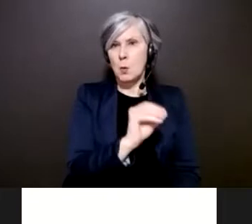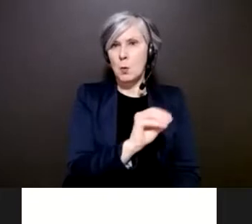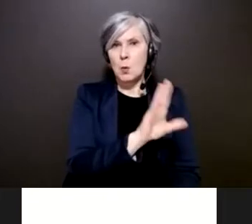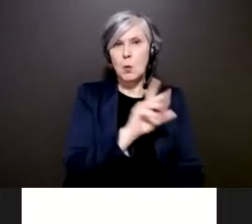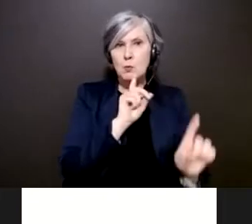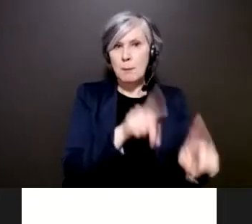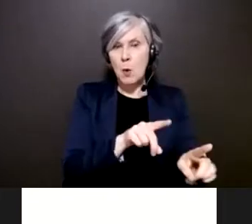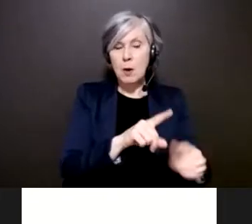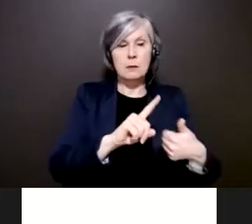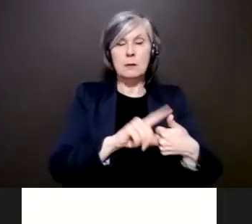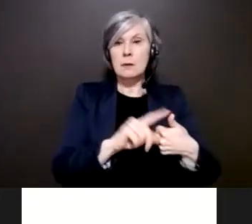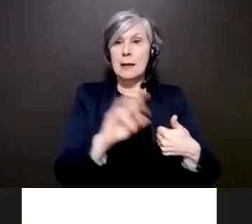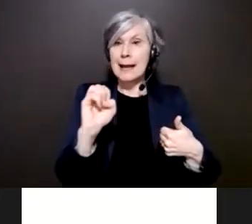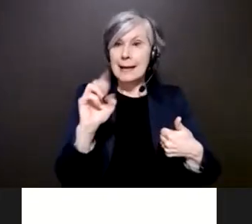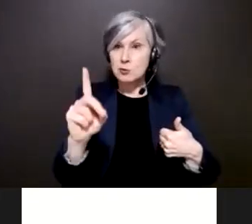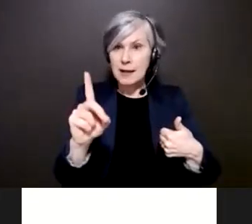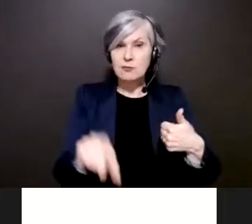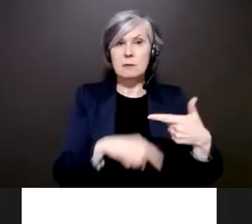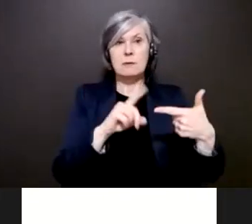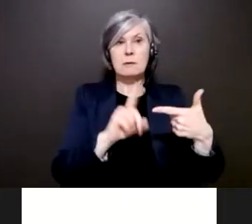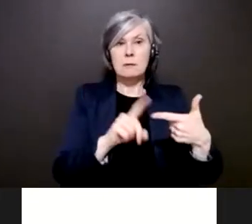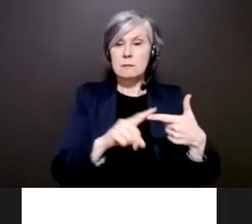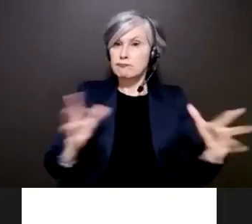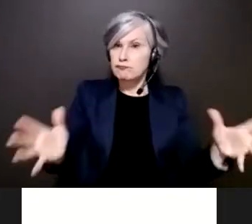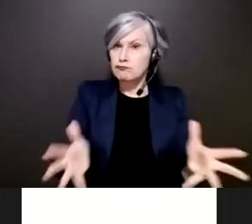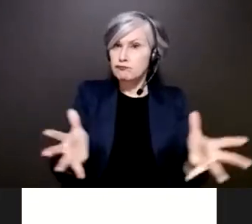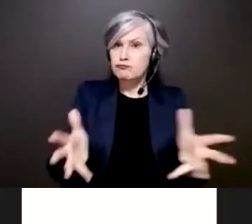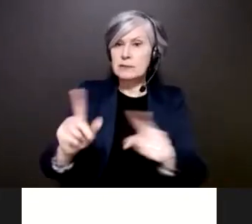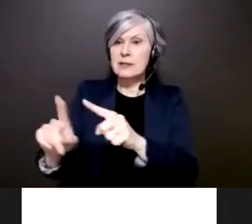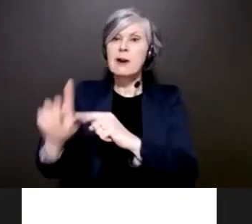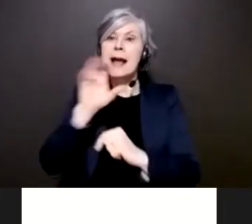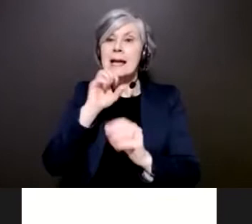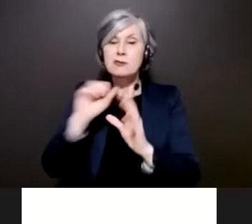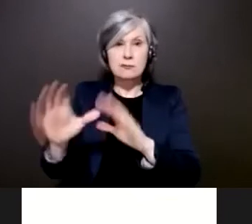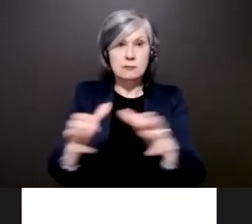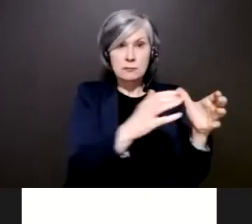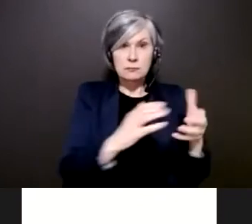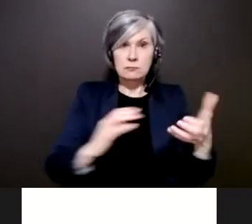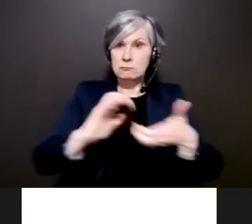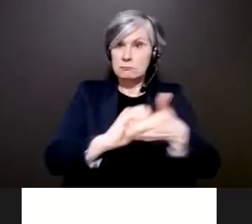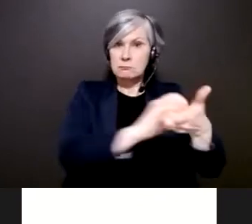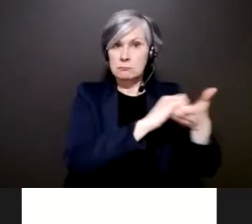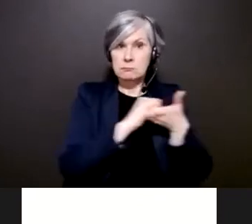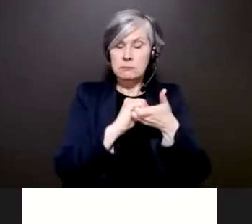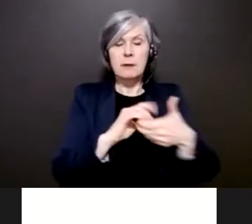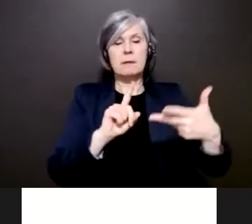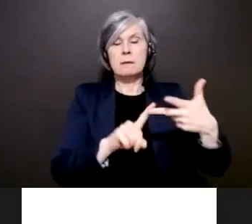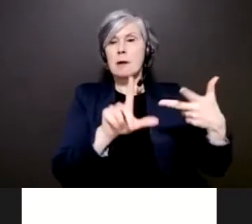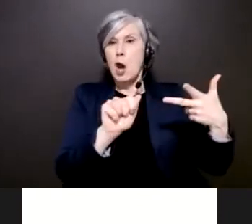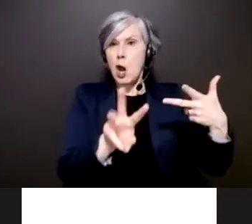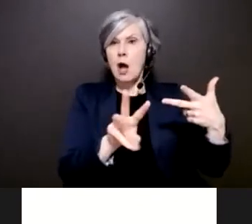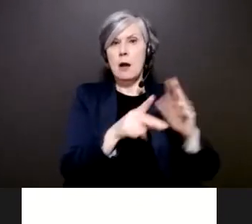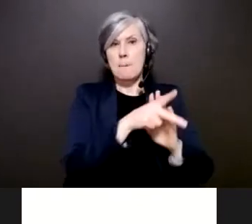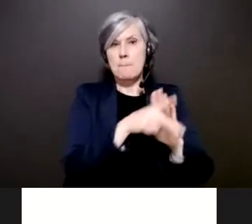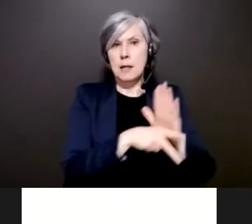lifespan, enhancing intergenerational relations, and influencing policy and laws. CAA